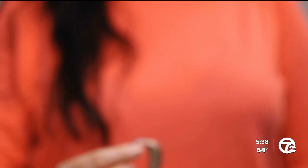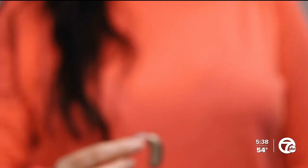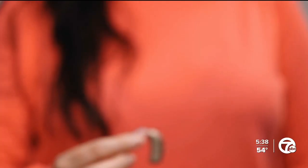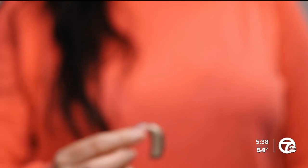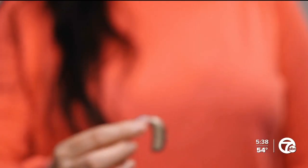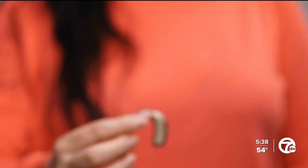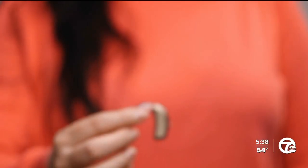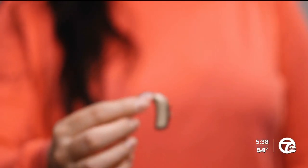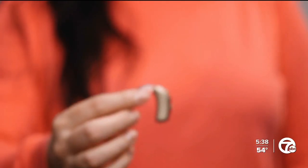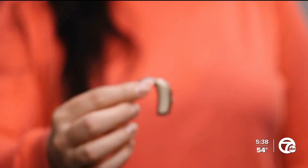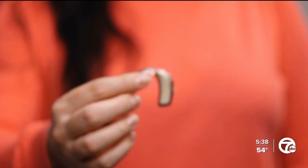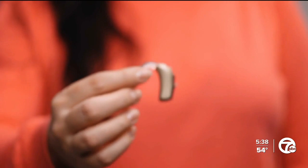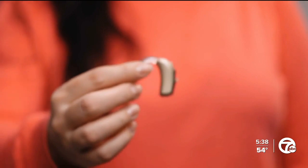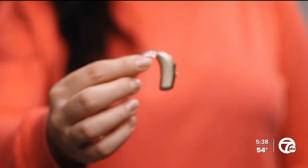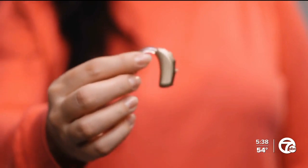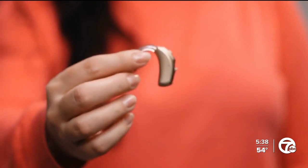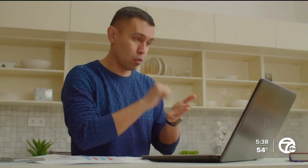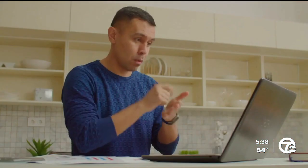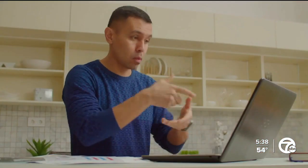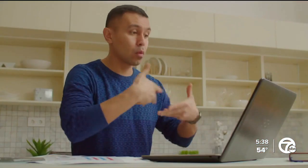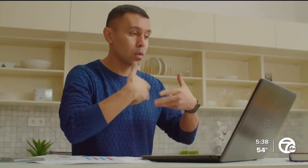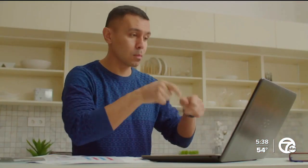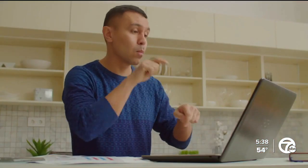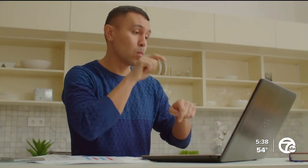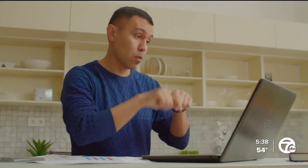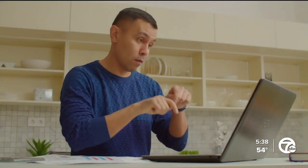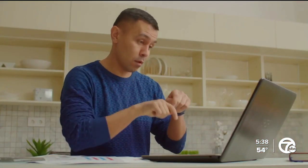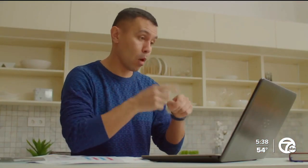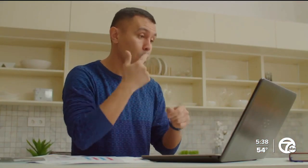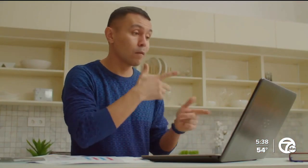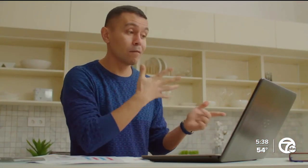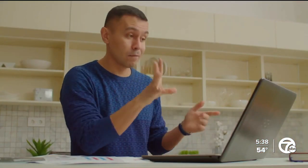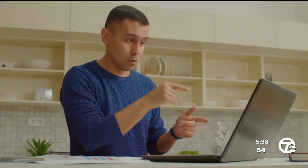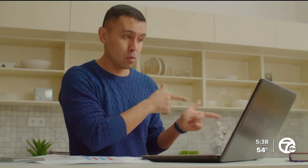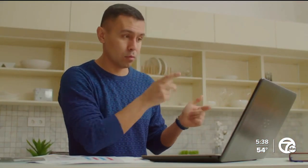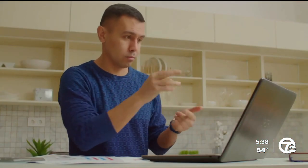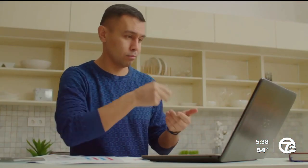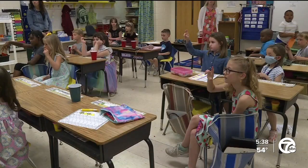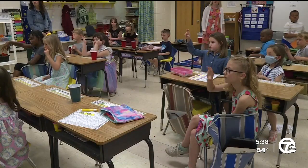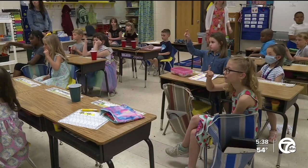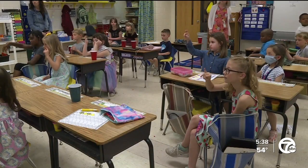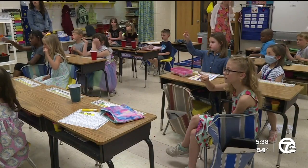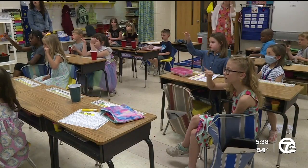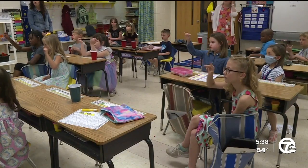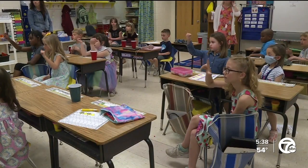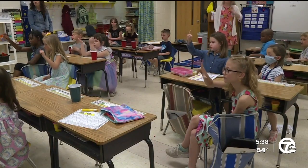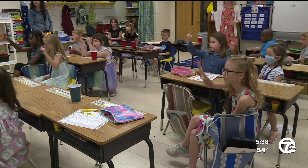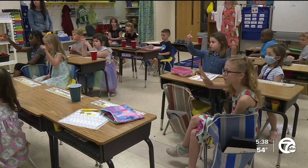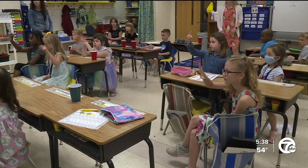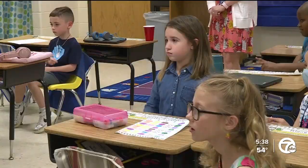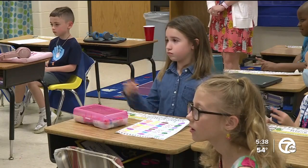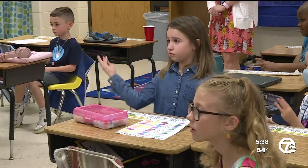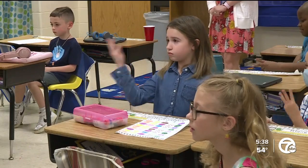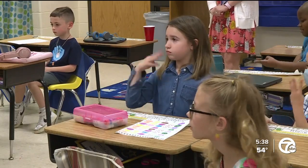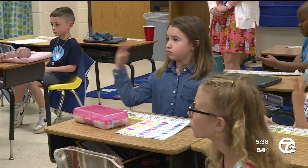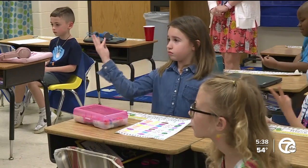and have expressed concerns that bilingual training could impede a child's ability to acquire